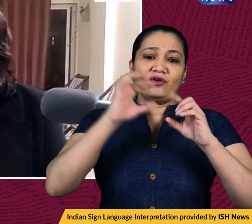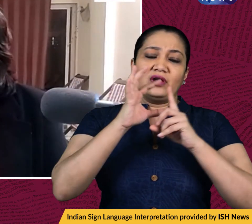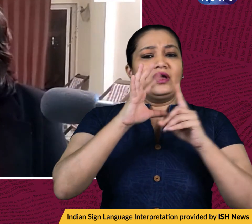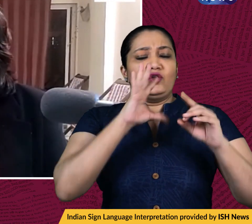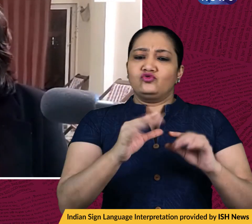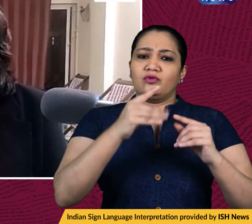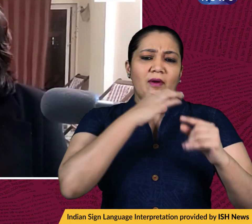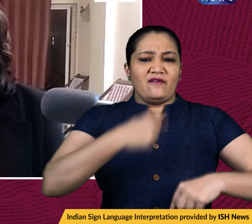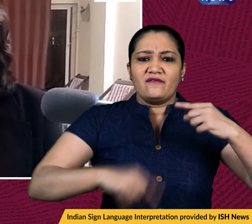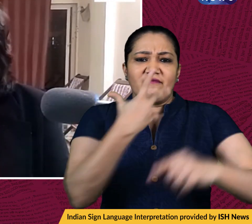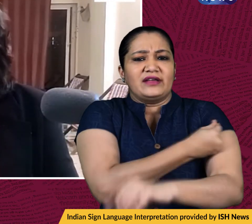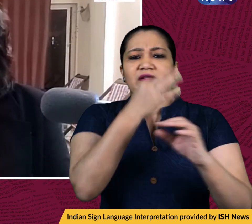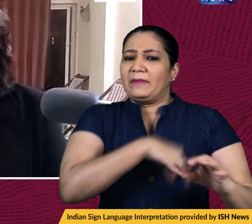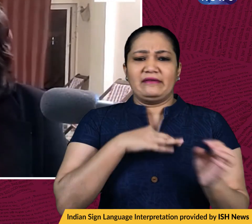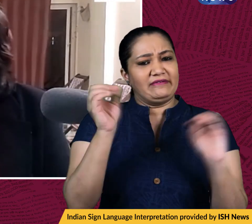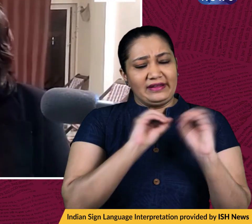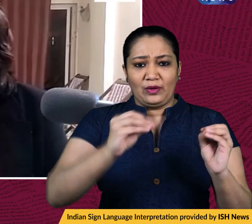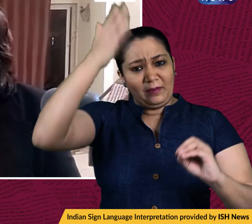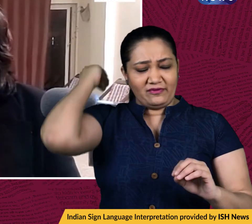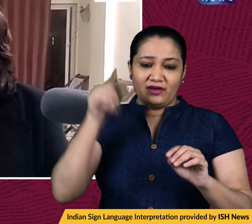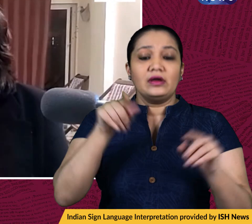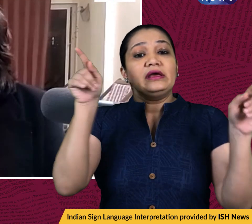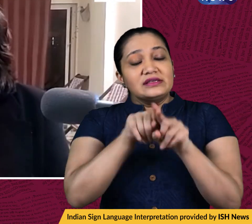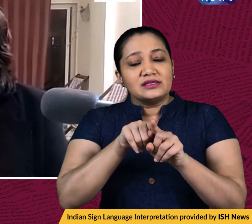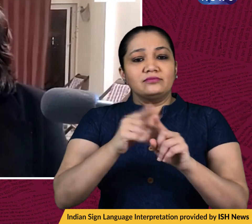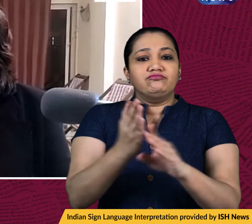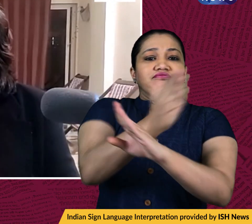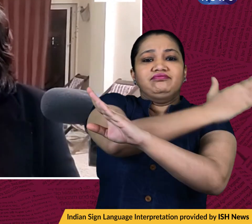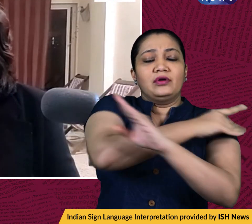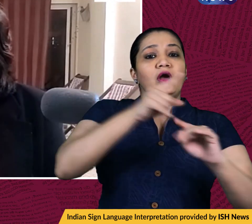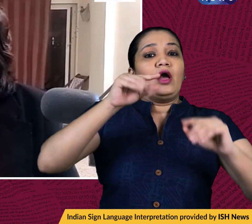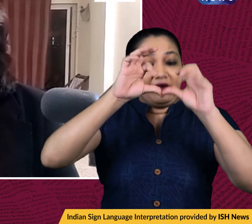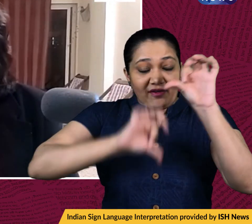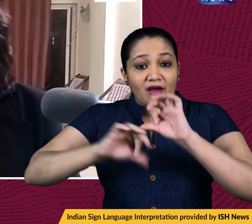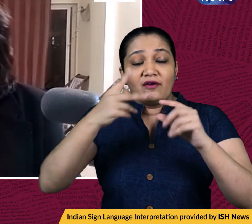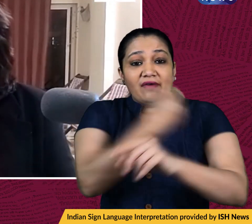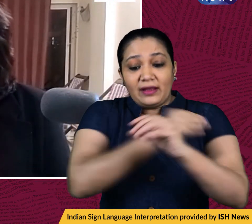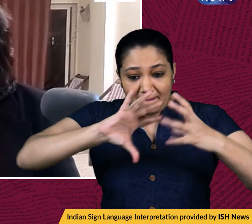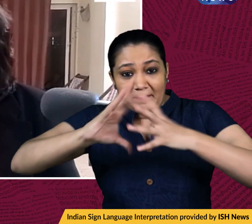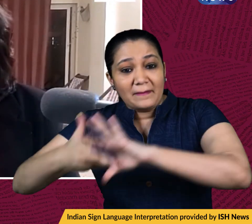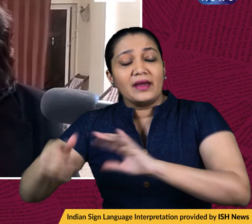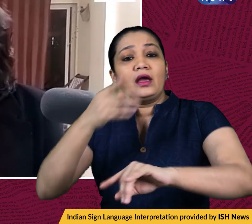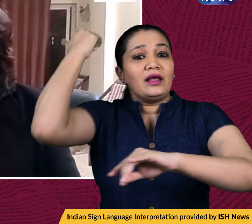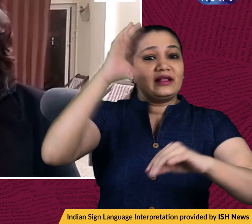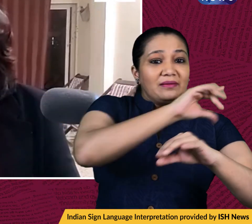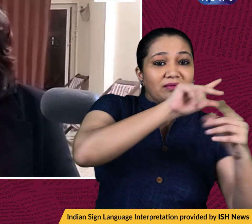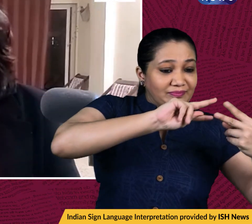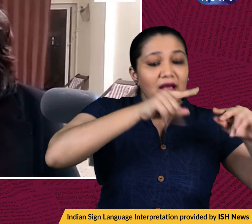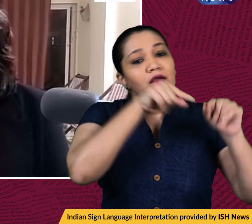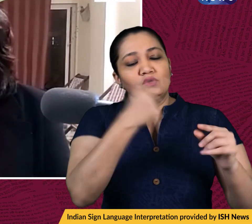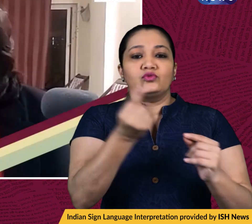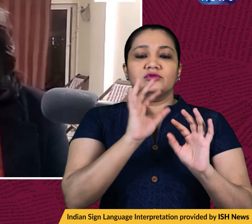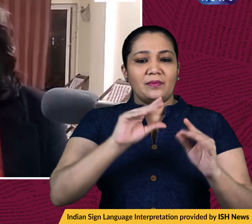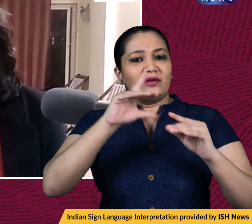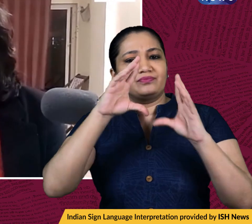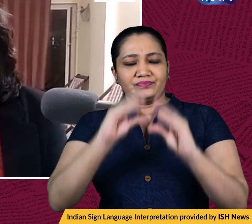which was already less responsive to the vaccine than the previous variants that were taken into account while developing these